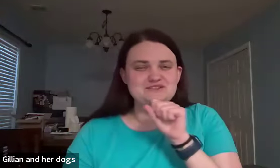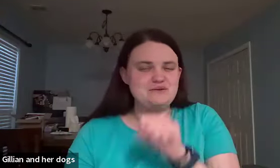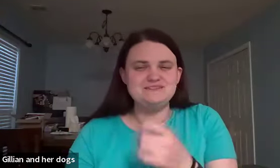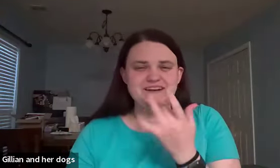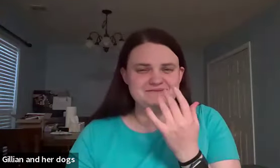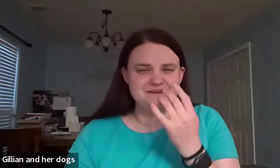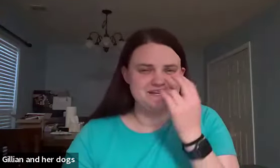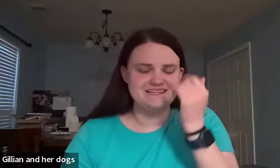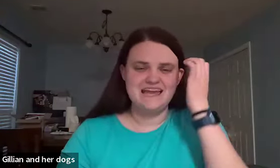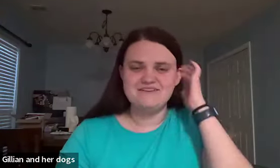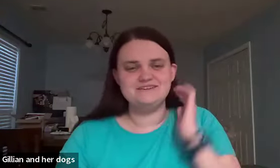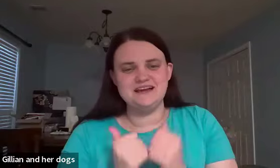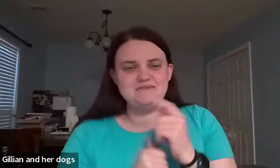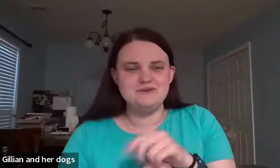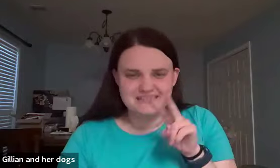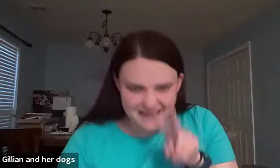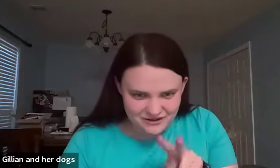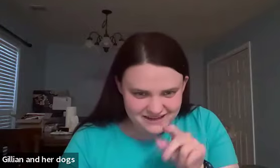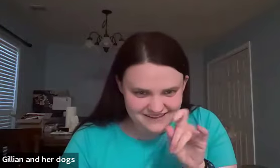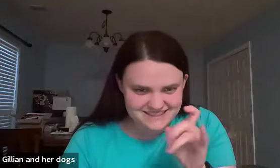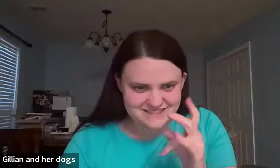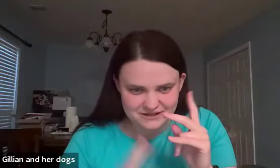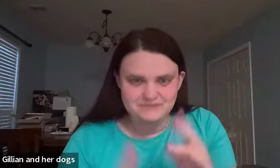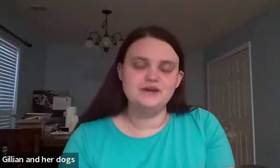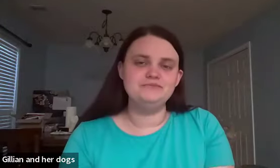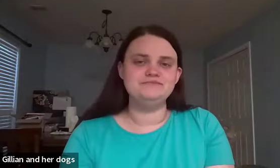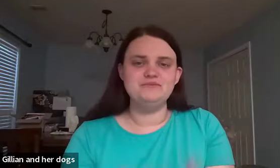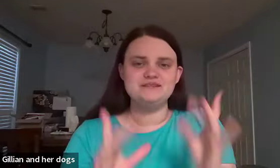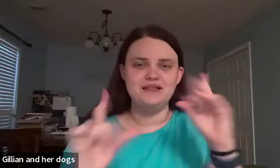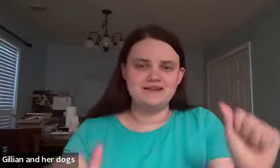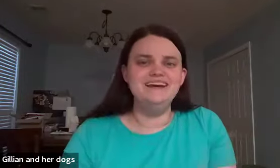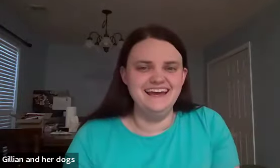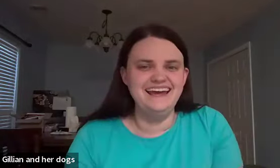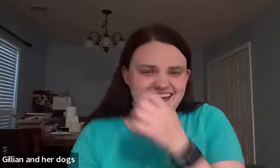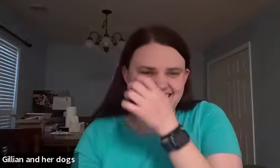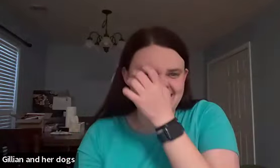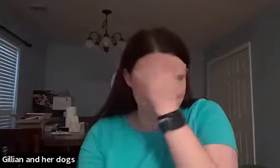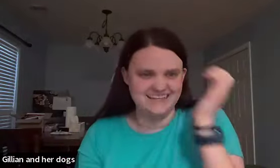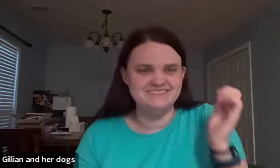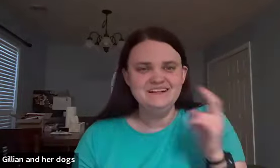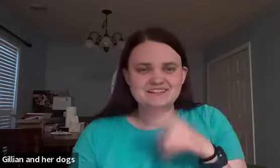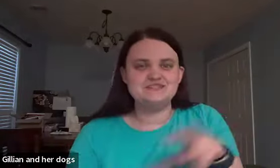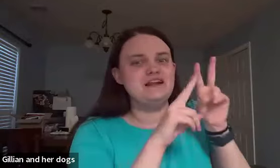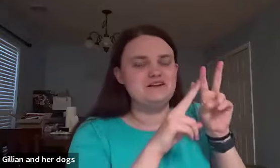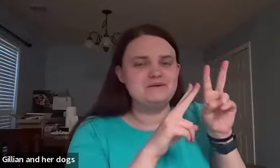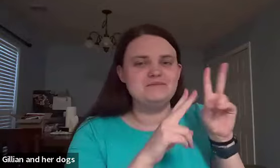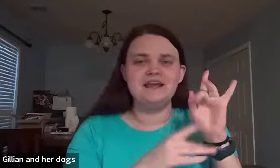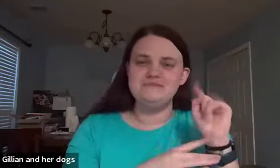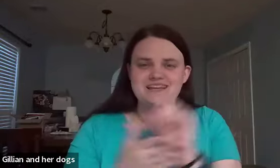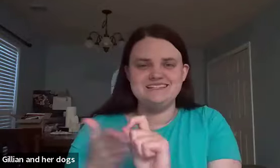it's always funny to me because every time I'm always like, I look at Alexa's screen, I'm like, nope, it's black. So then I look at her and I'm like, oh, Miss Katie's